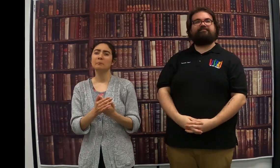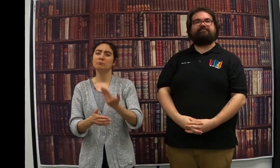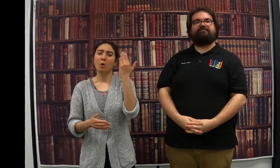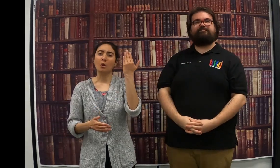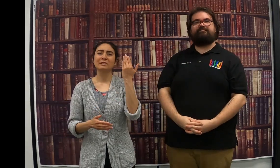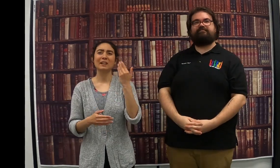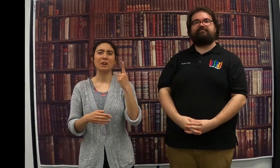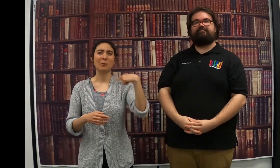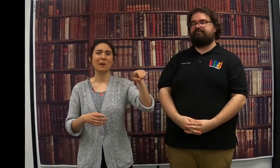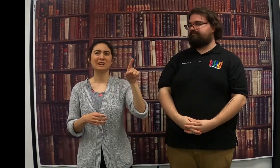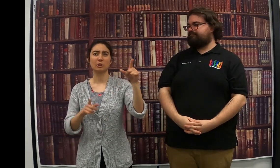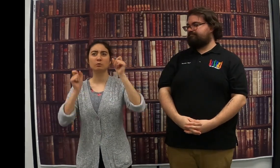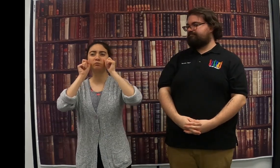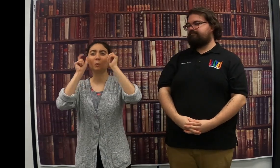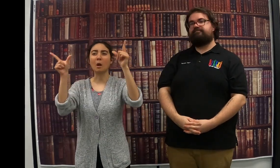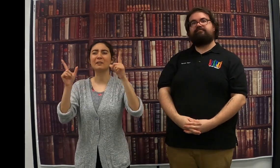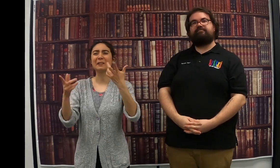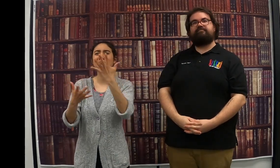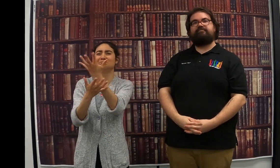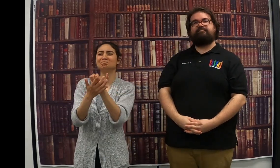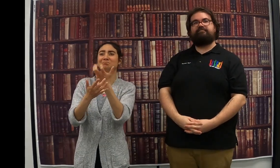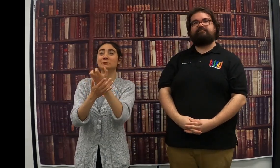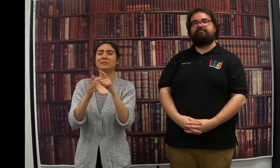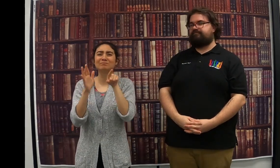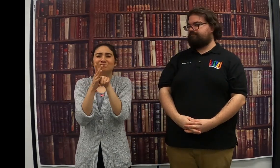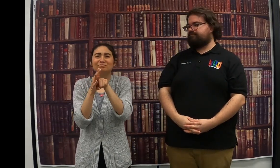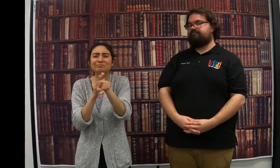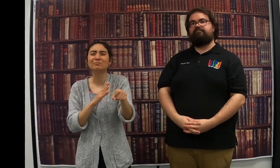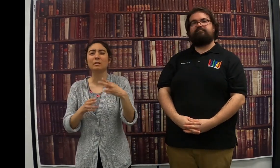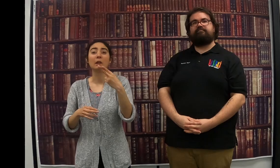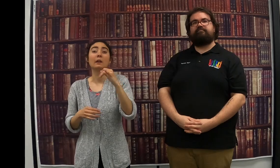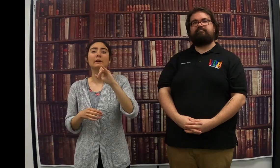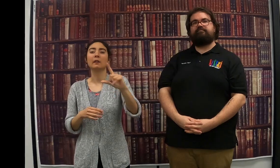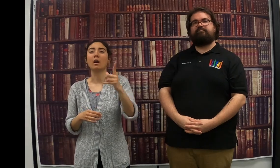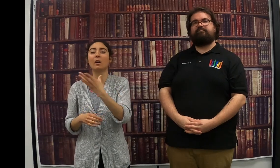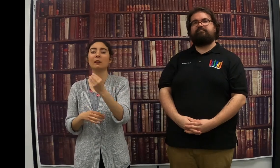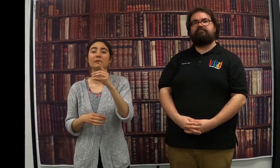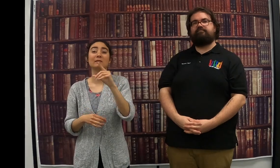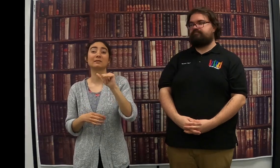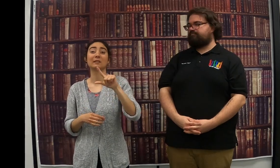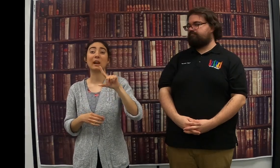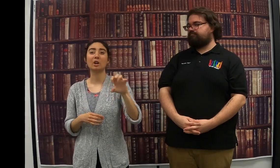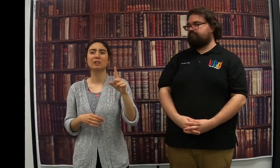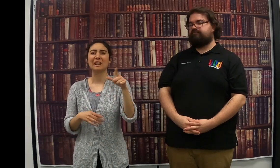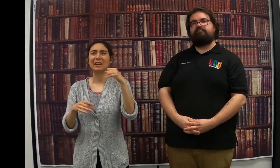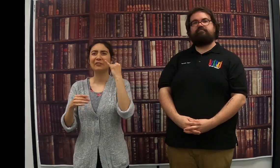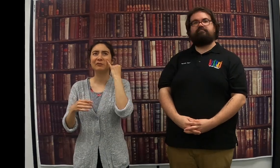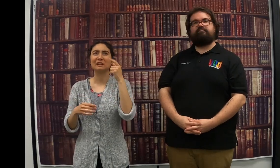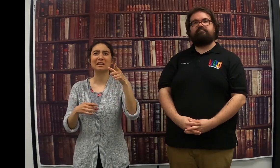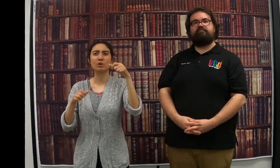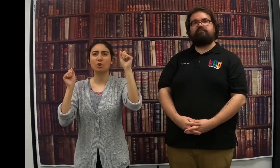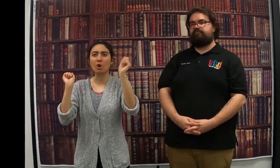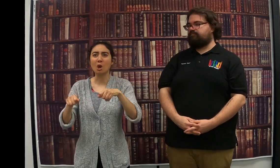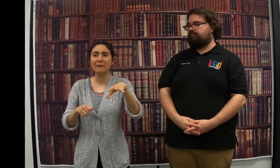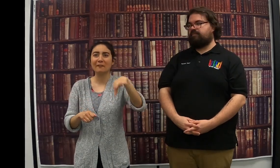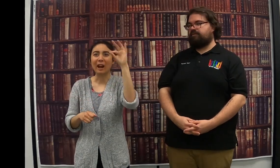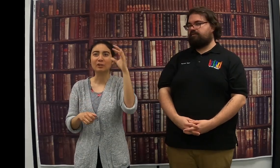In the morning, when he awoke, he began to seek over hill and dale if he could find such a flower.